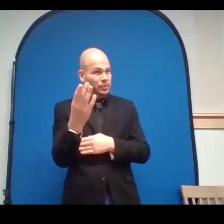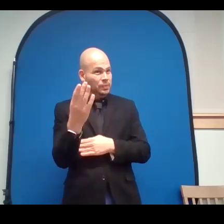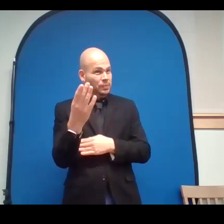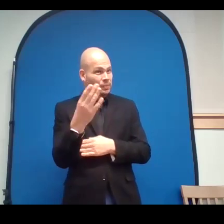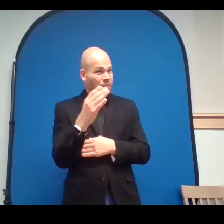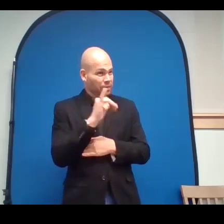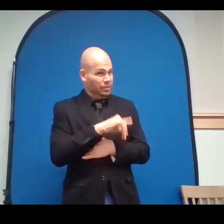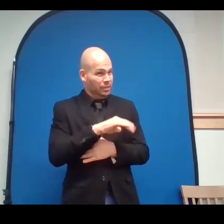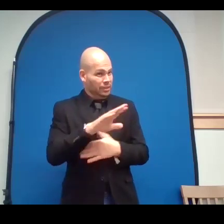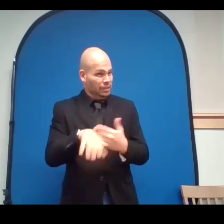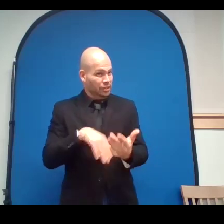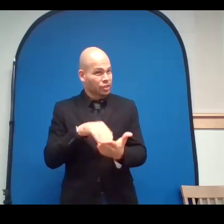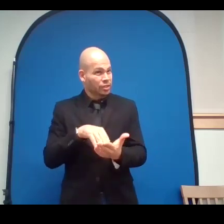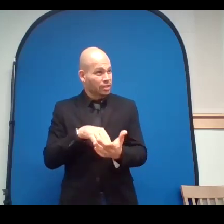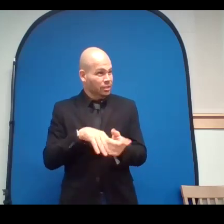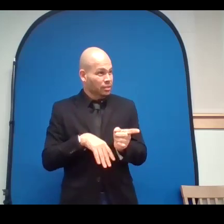Here's the